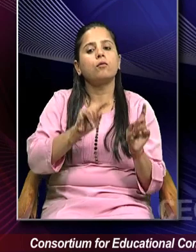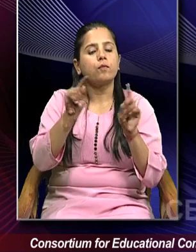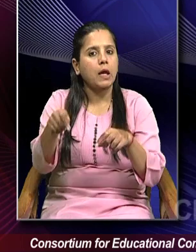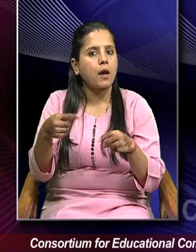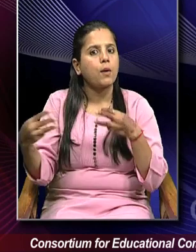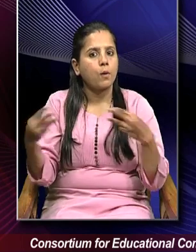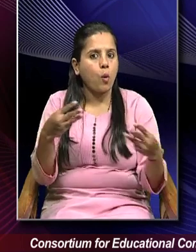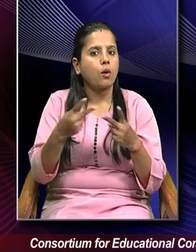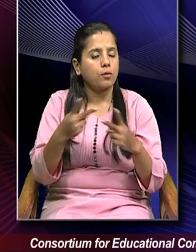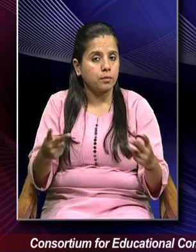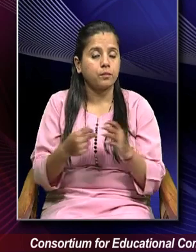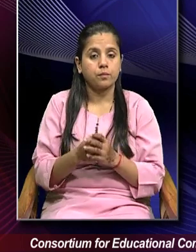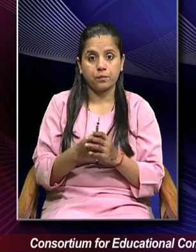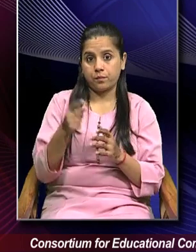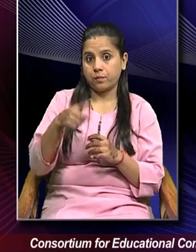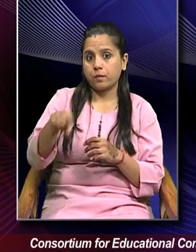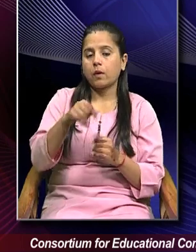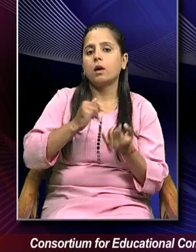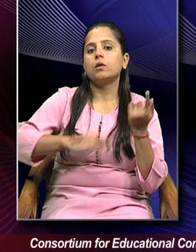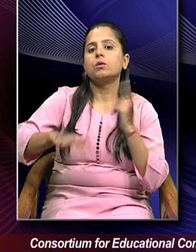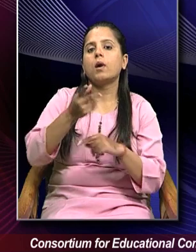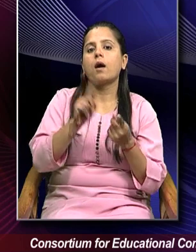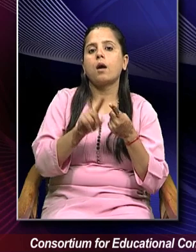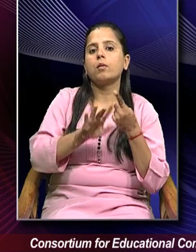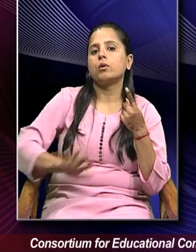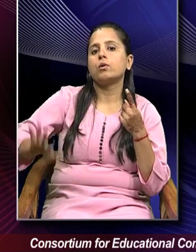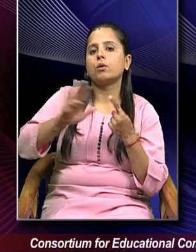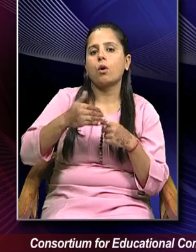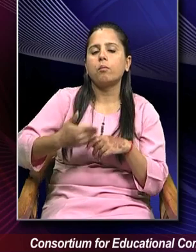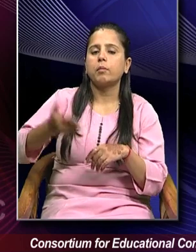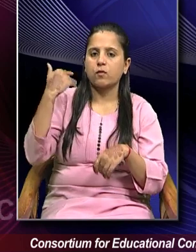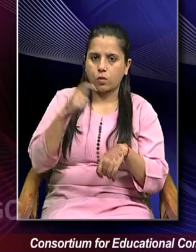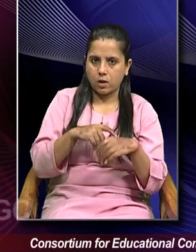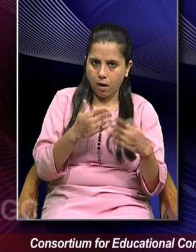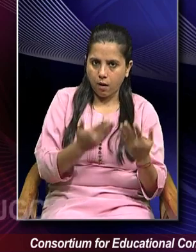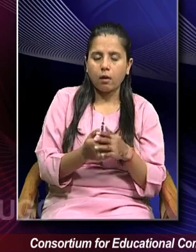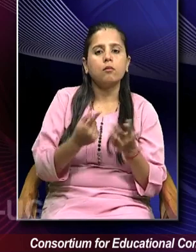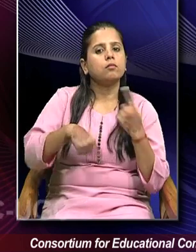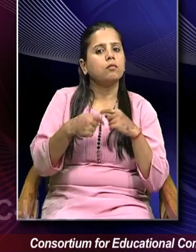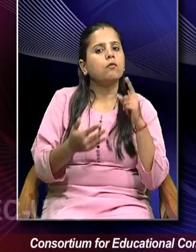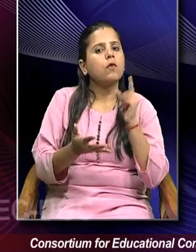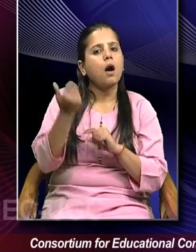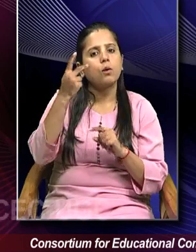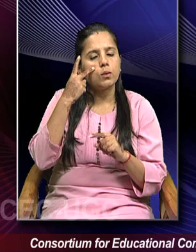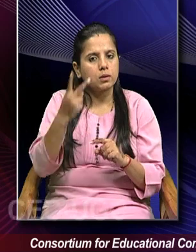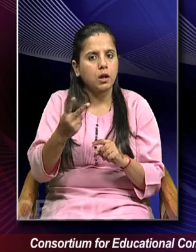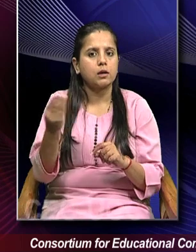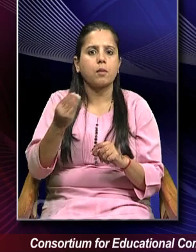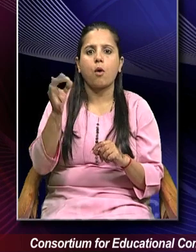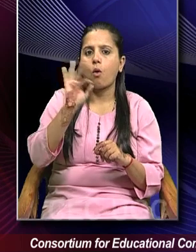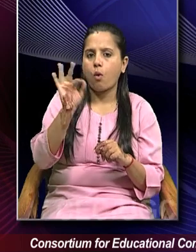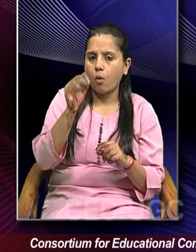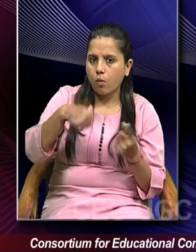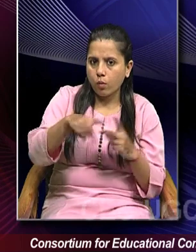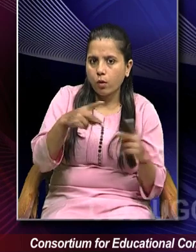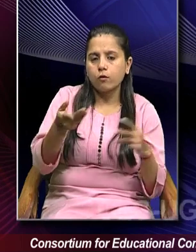war. So this was a situation in Europe at that point of time, where we find that some of the officers, those who